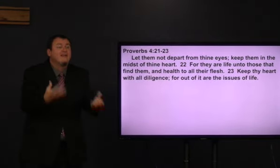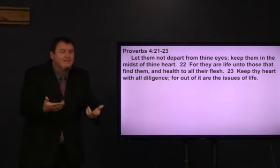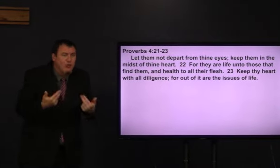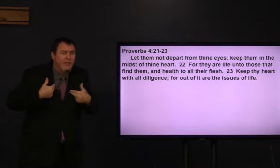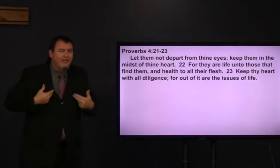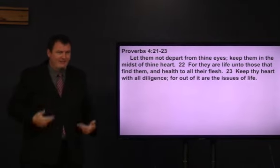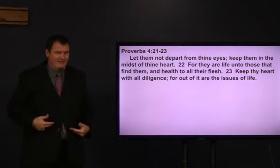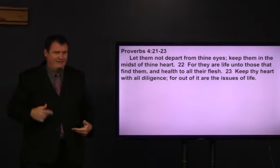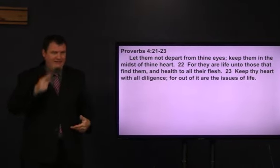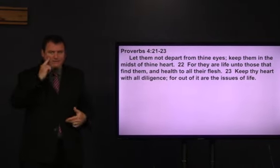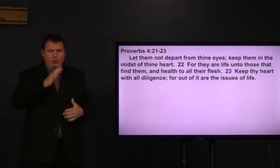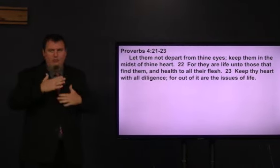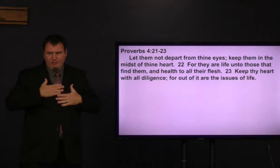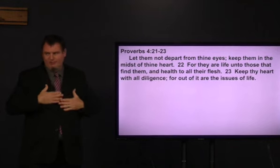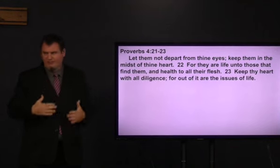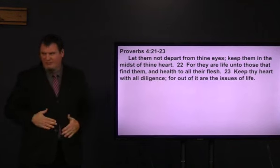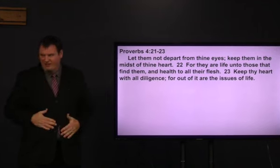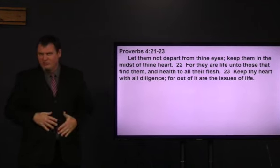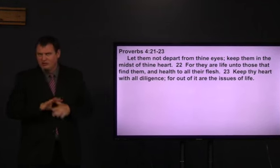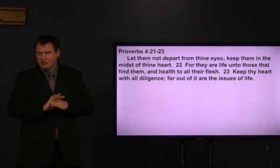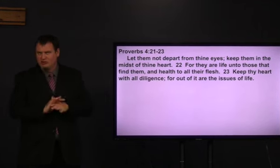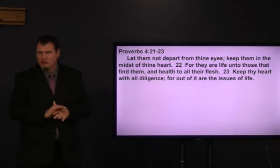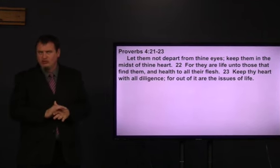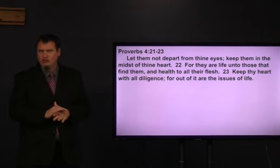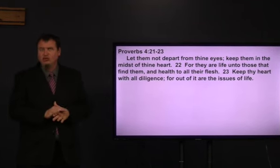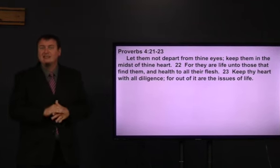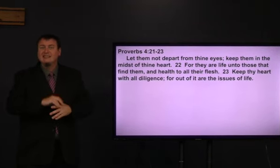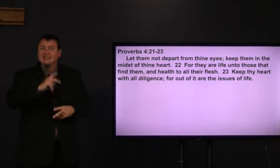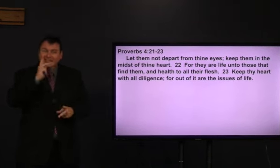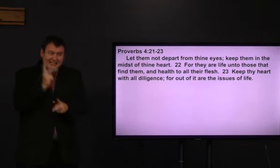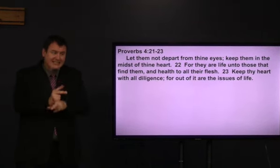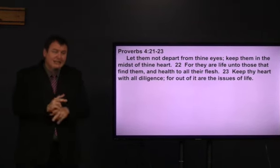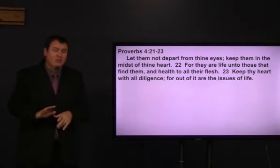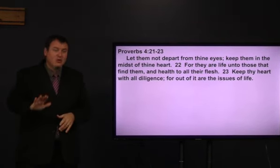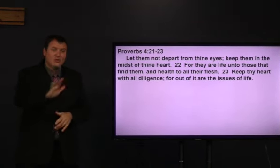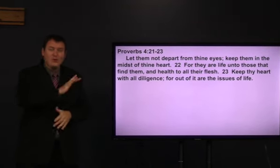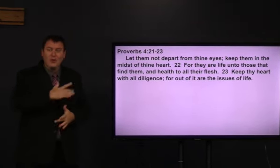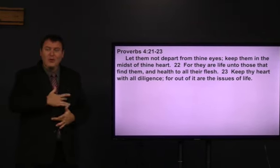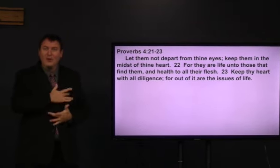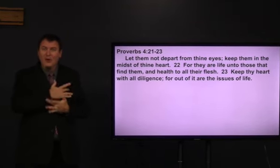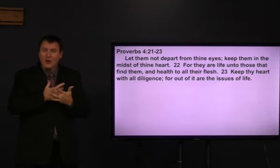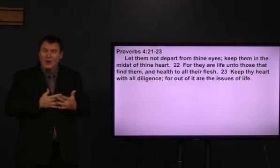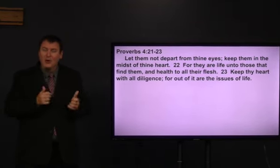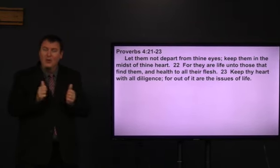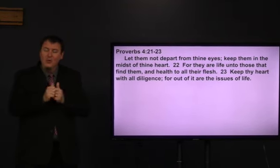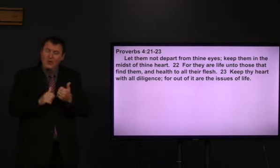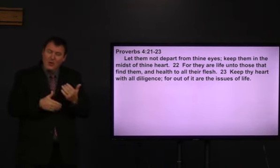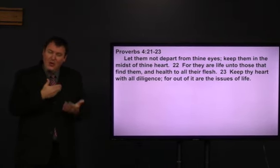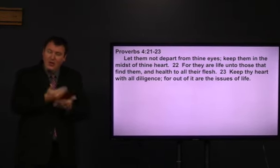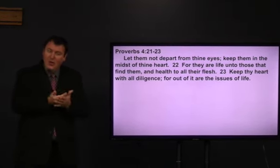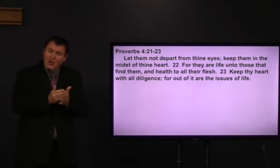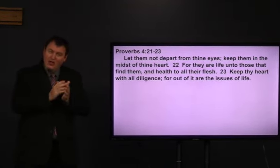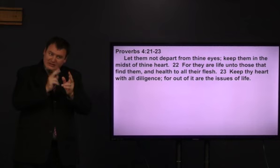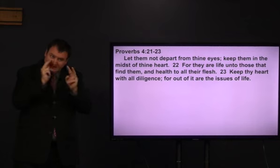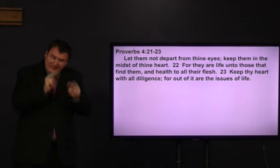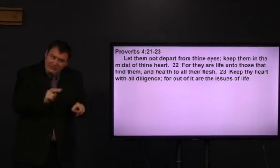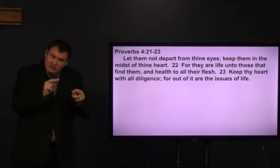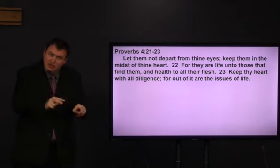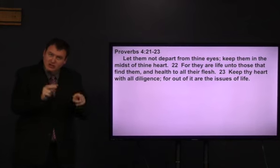And will give you health. And health to all their flesh. Keep thy heart with